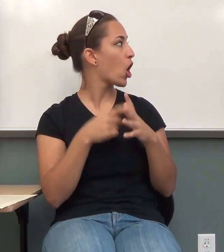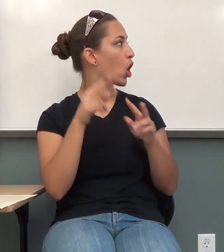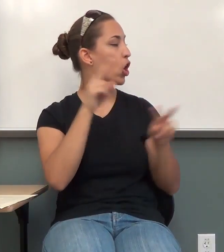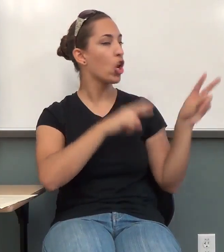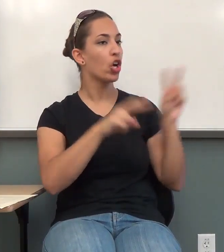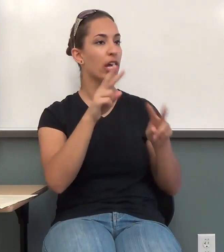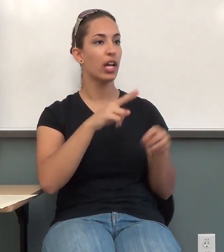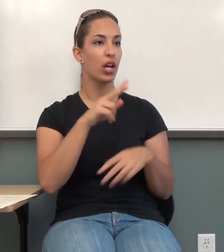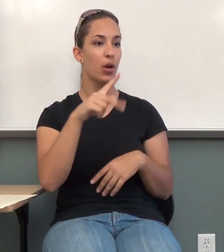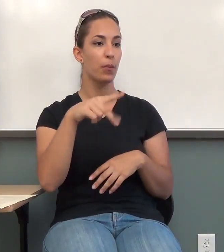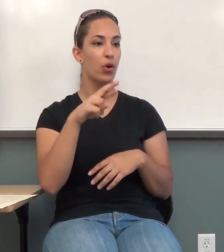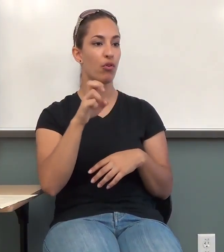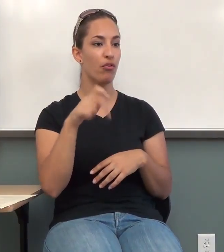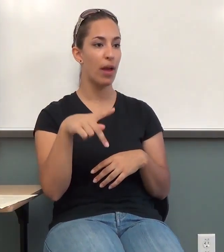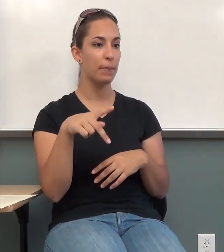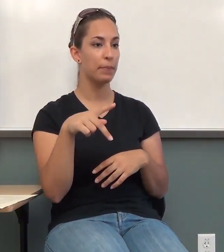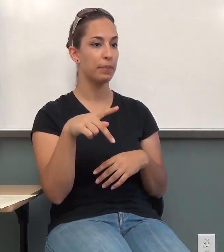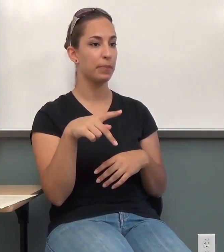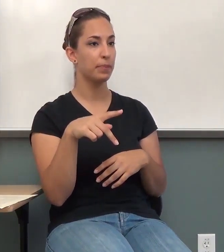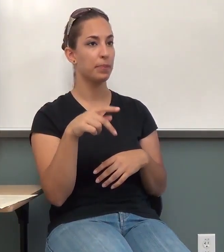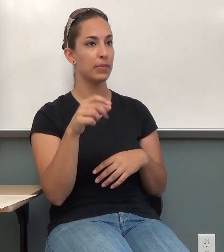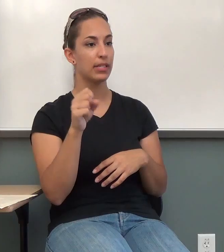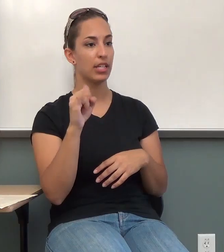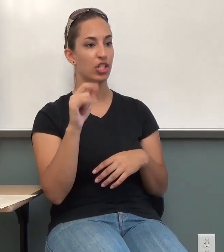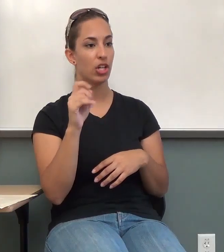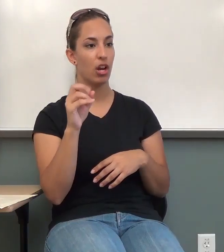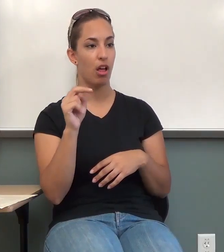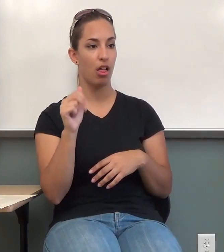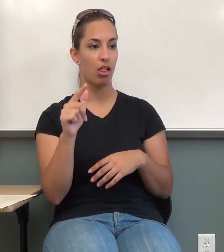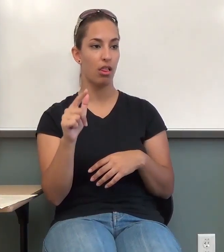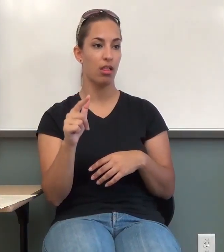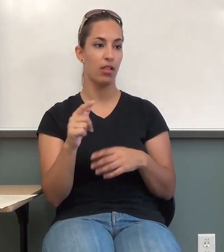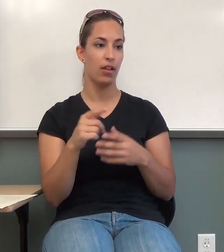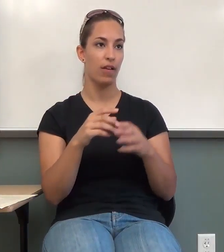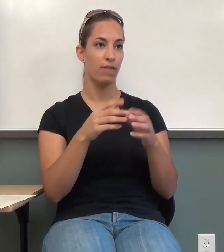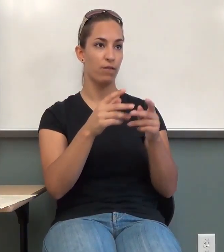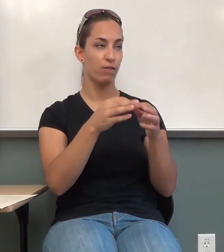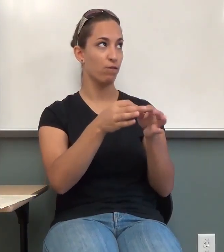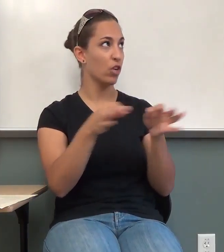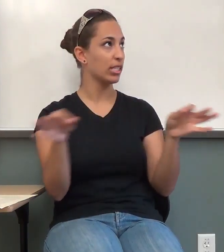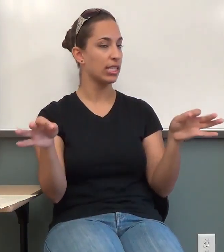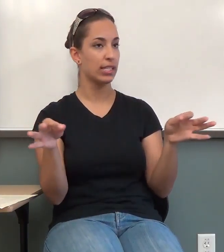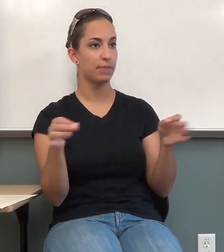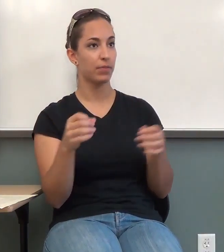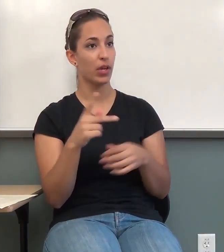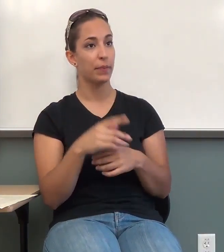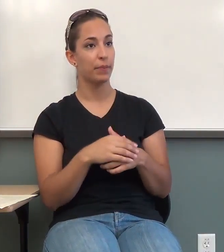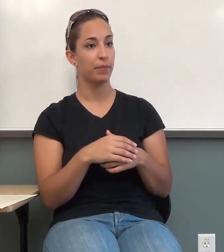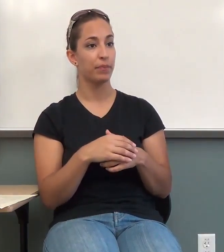today. Prepositional phrases, okay? So get this out. Everybody has it in front of them? Let's do the first one